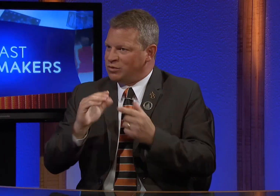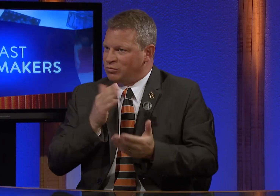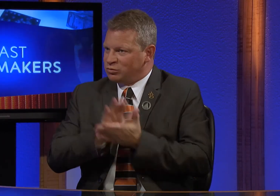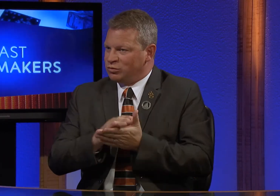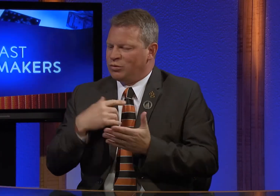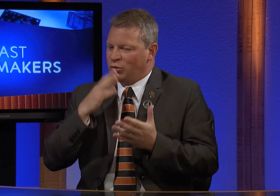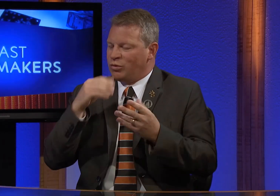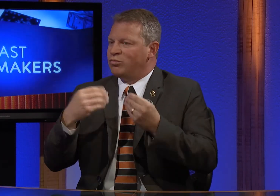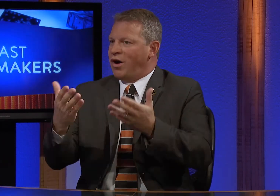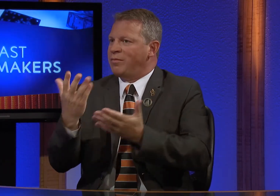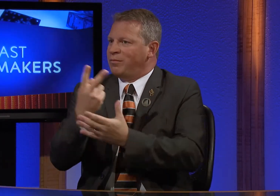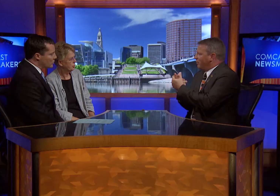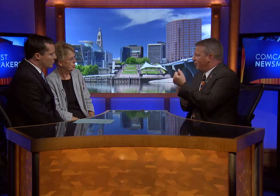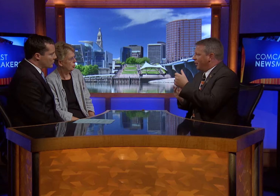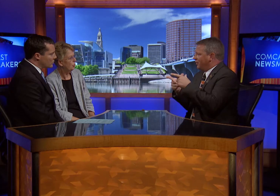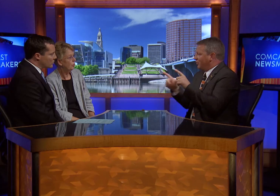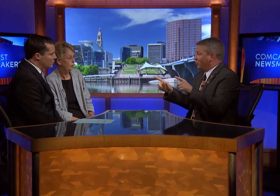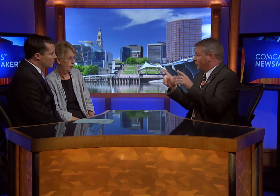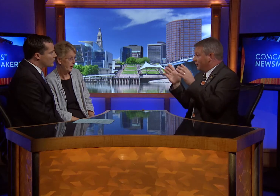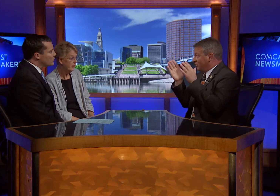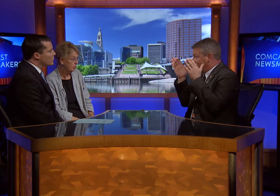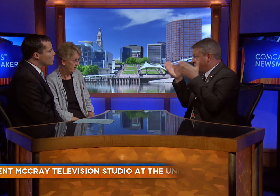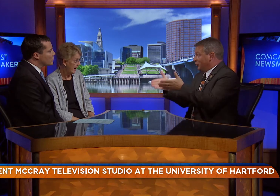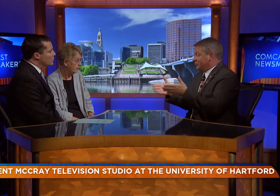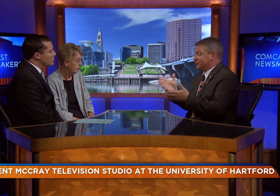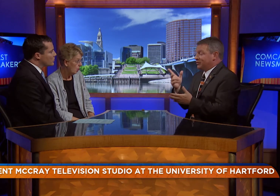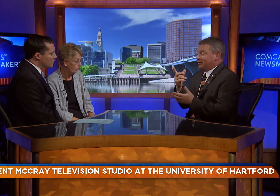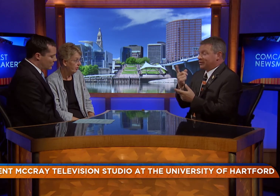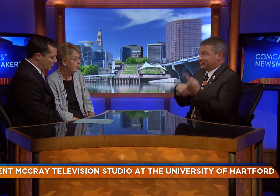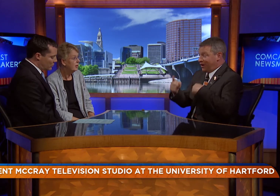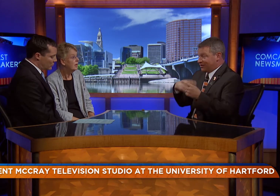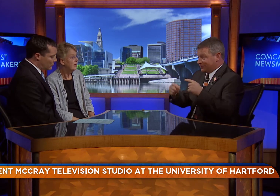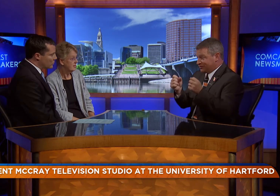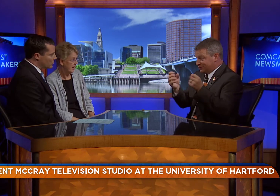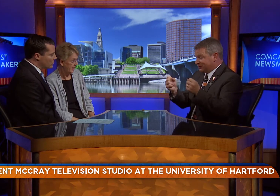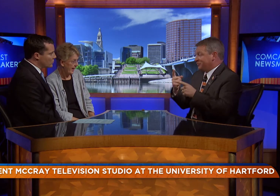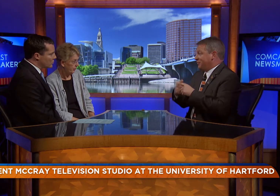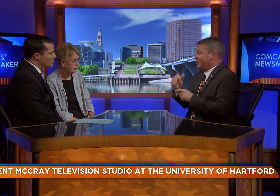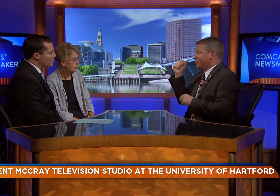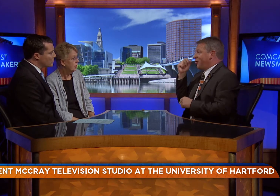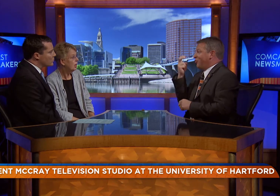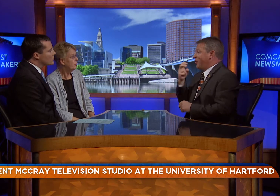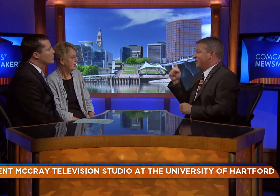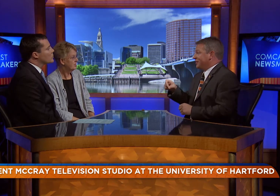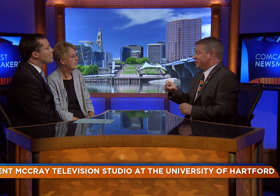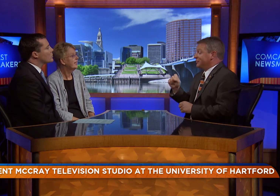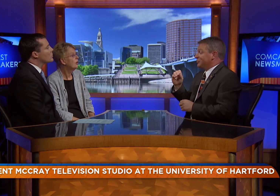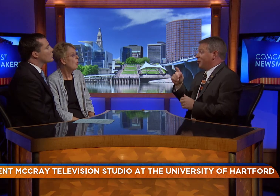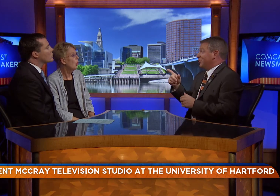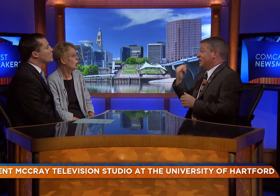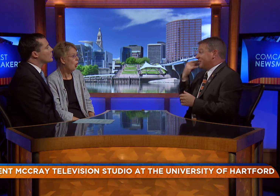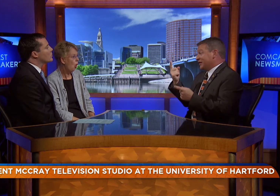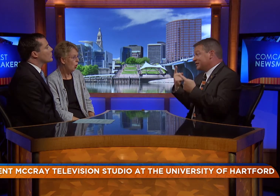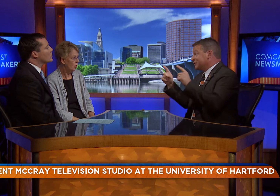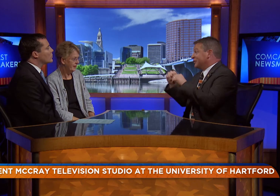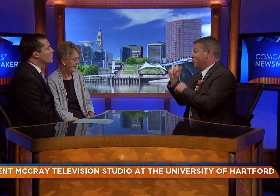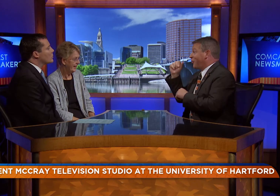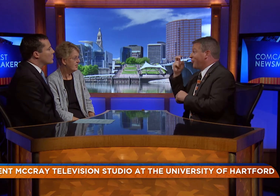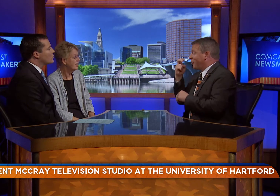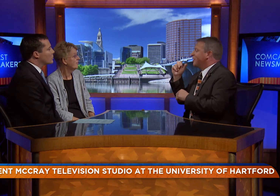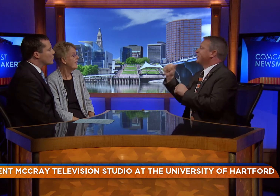access. So when they come to our school, we can provide both sign language plus the oral